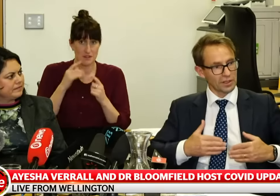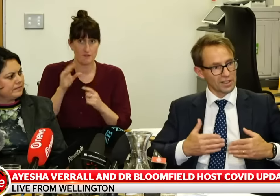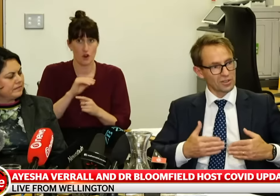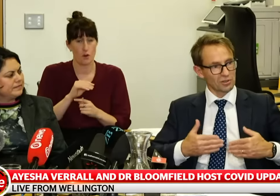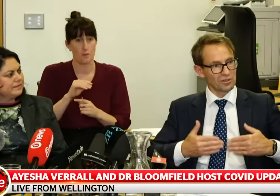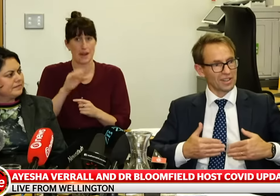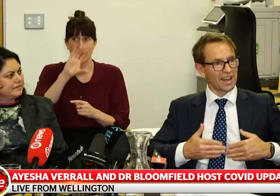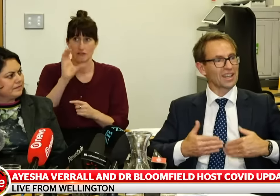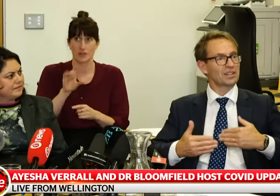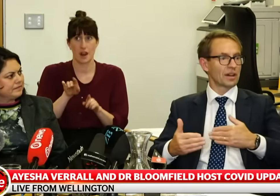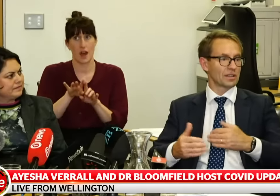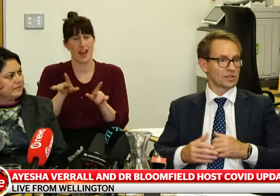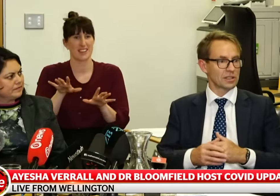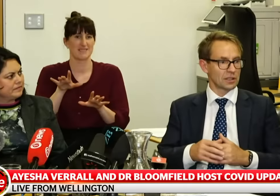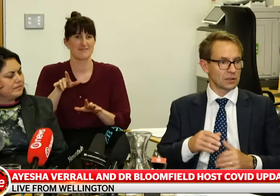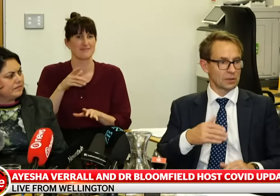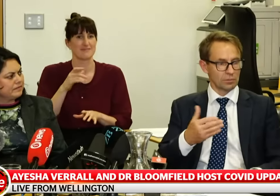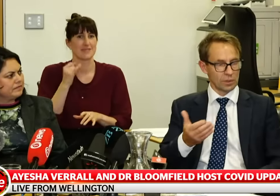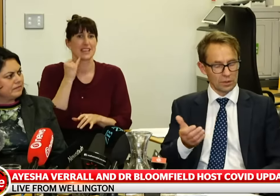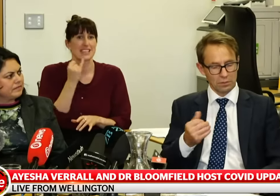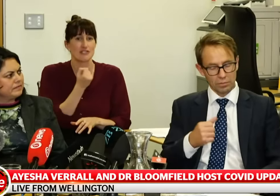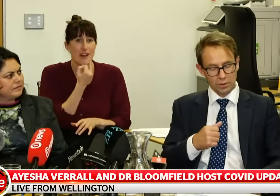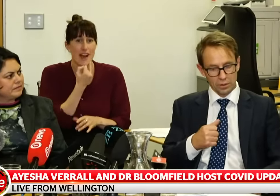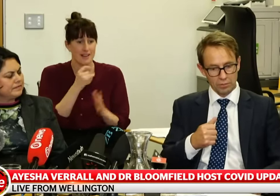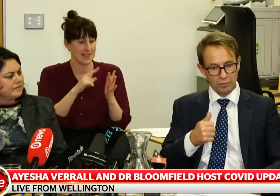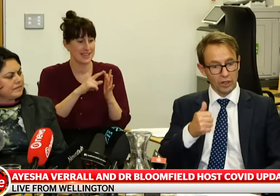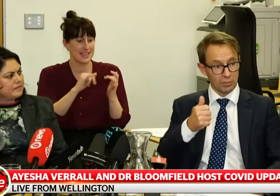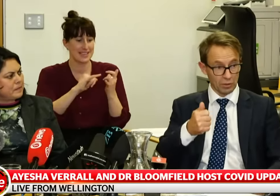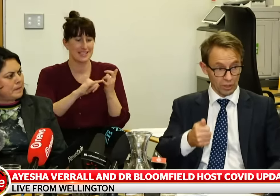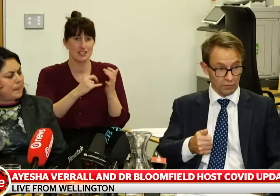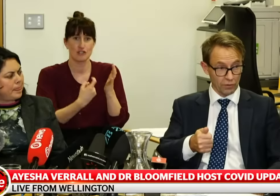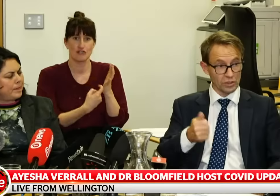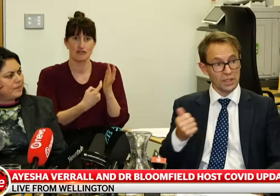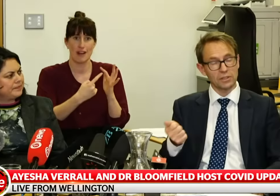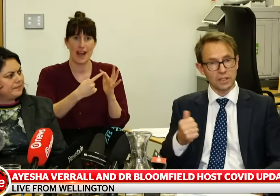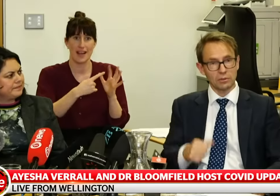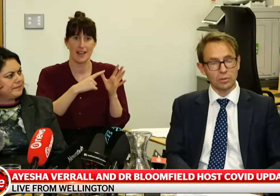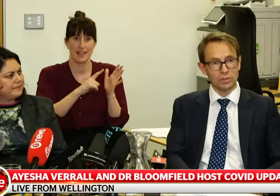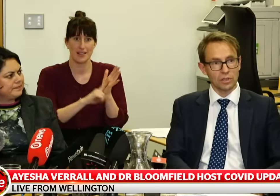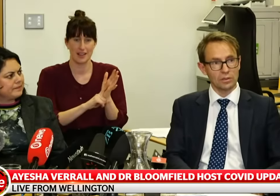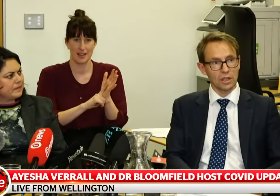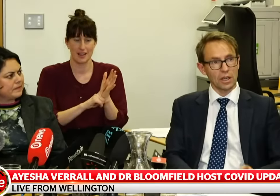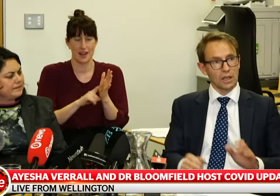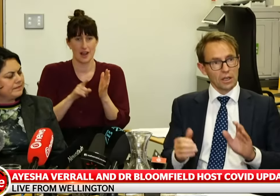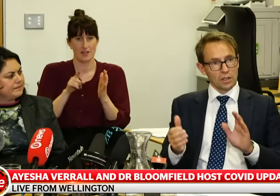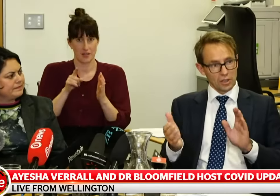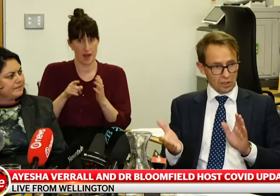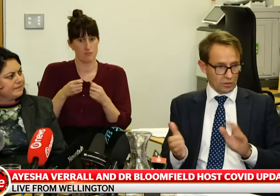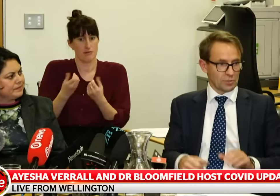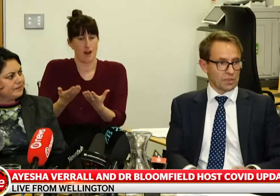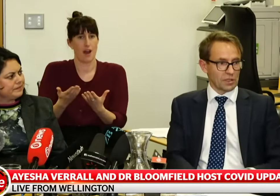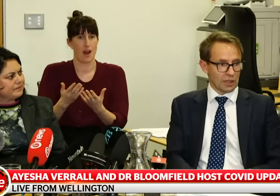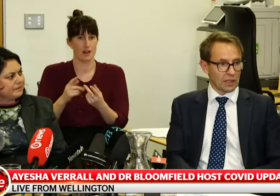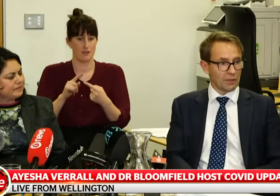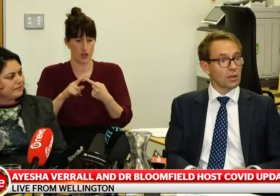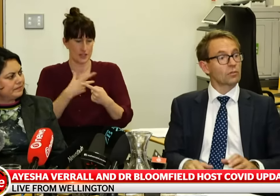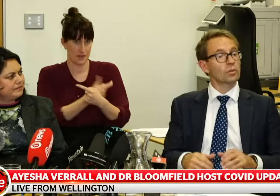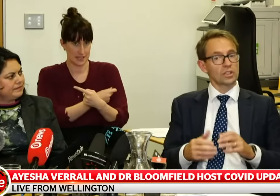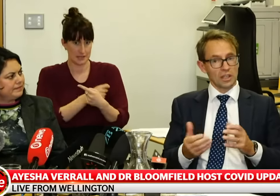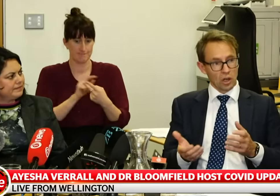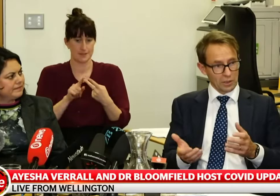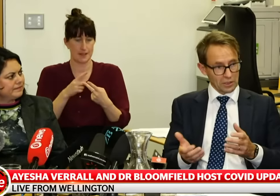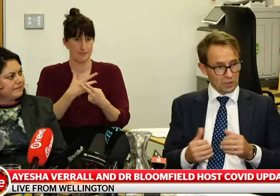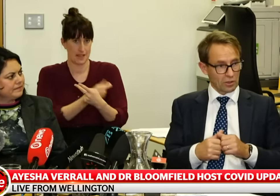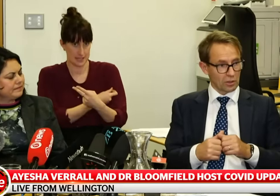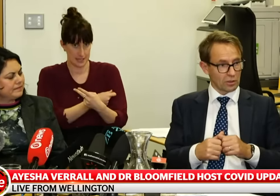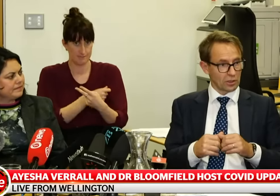that have been sort of ahead of others in providing both that first and second booster dose. So they look specifically at that. Of course,